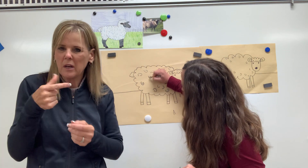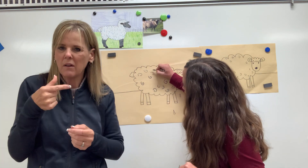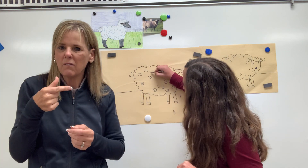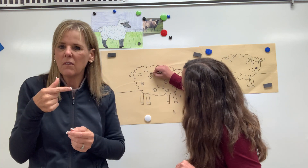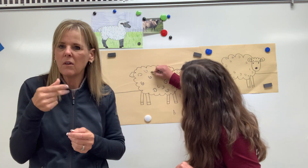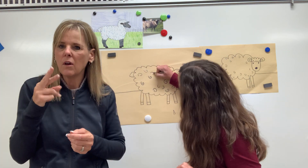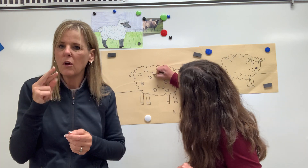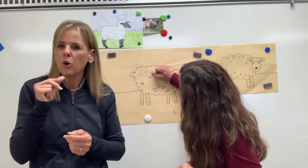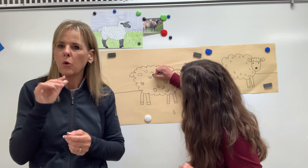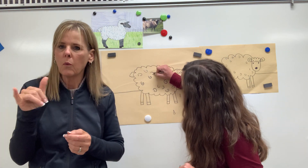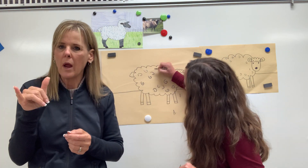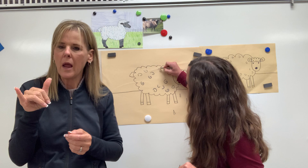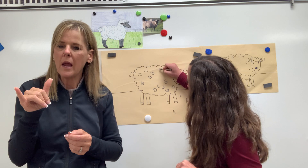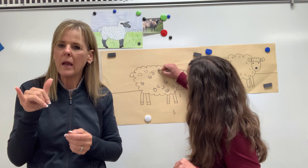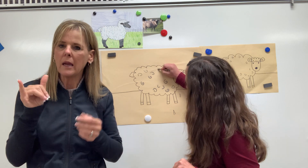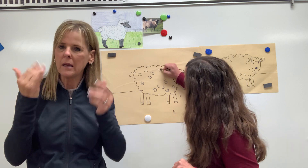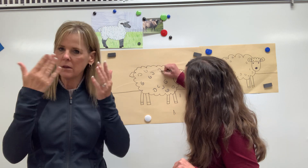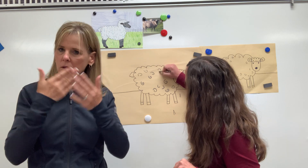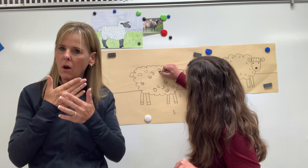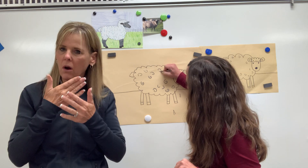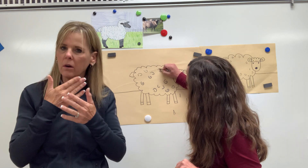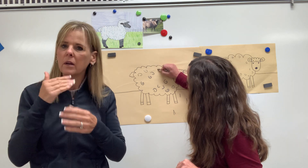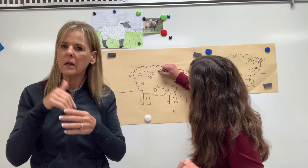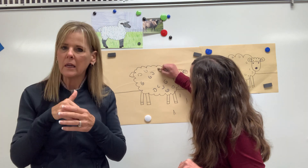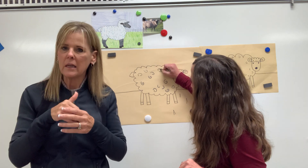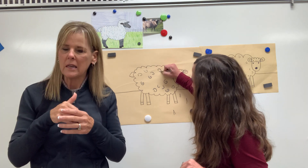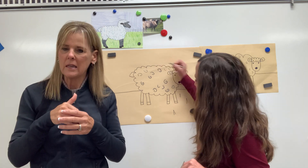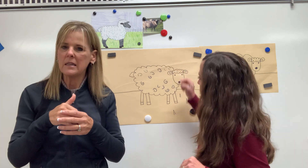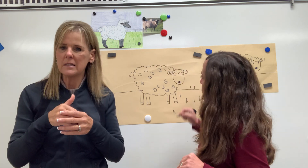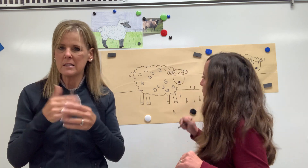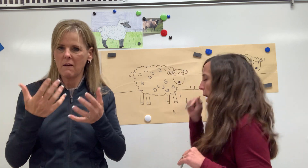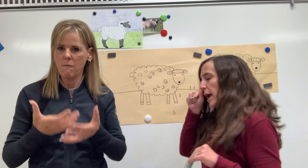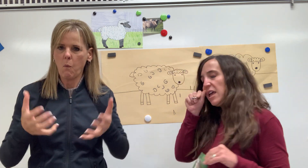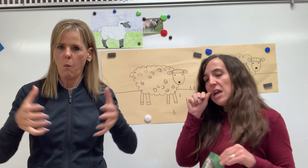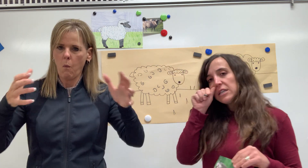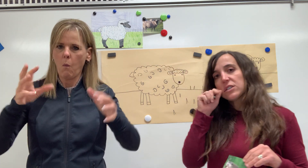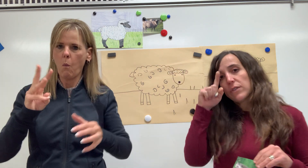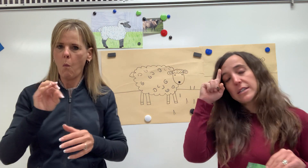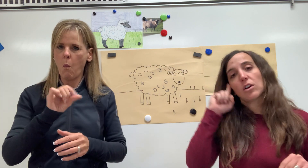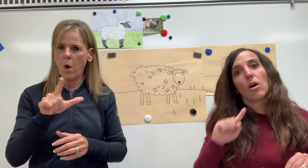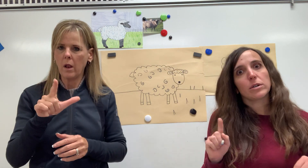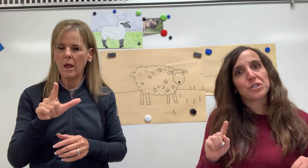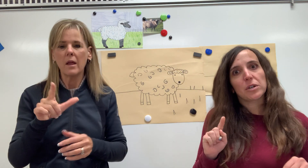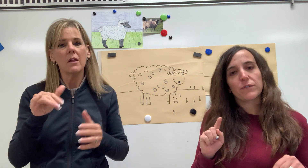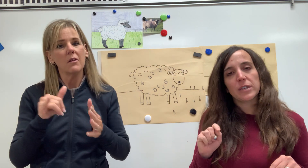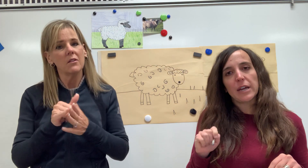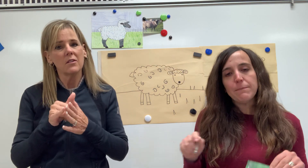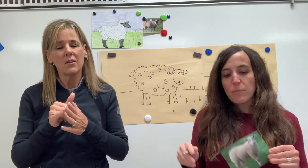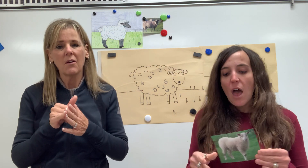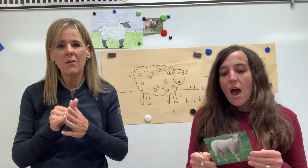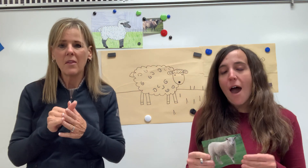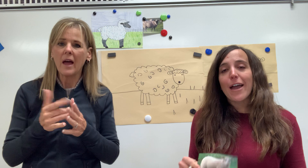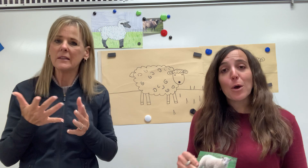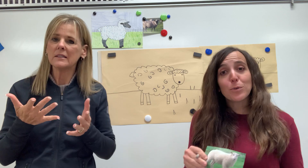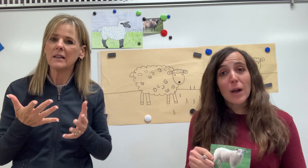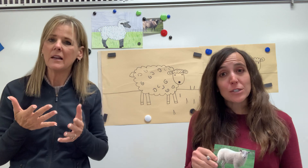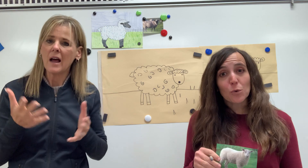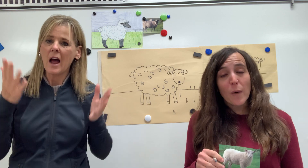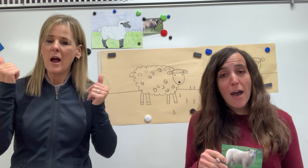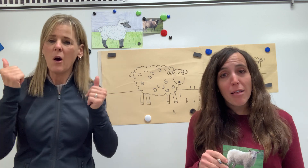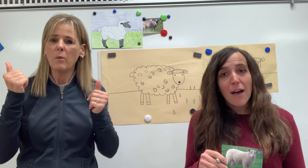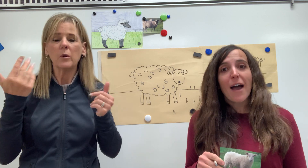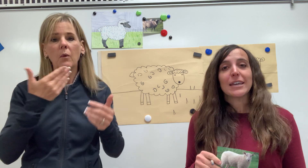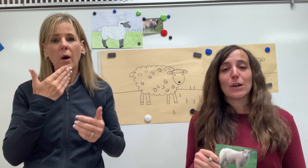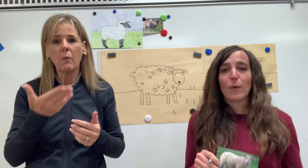bit of shadow in his furry, furry wool, okay? So that's our artist trick for the day. I hope you